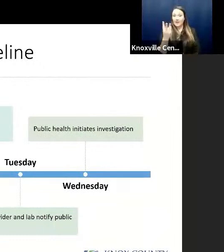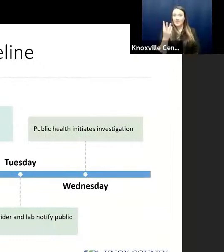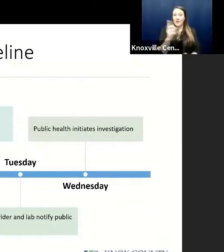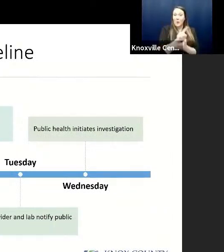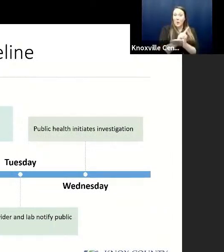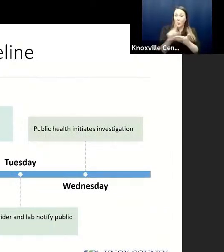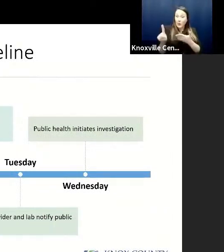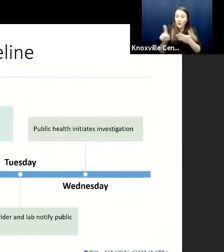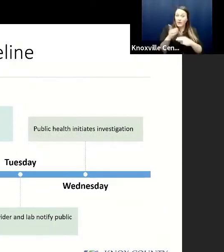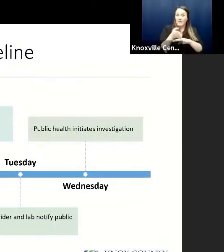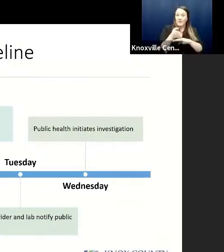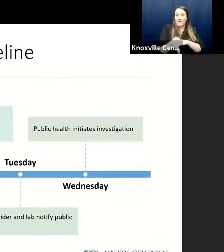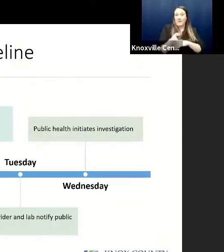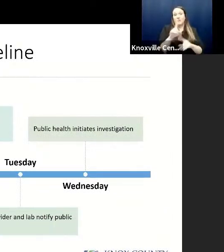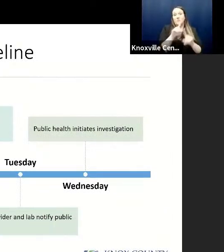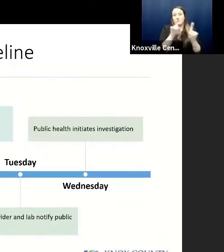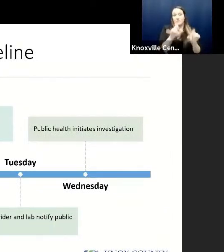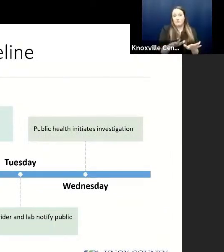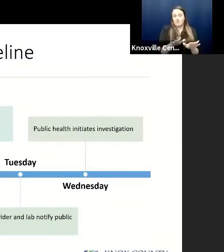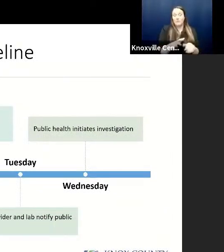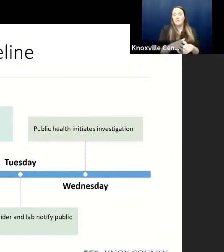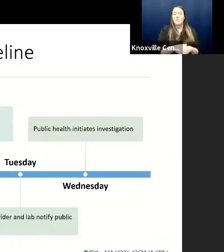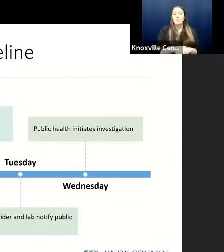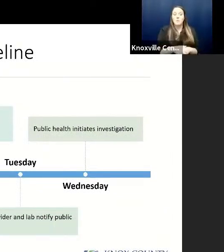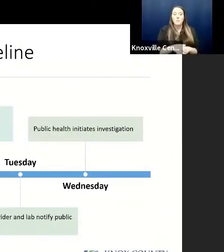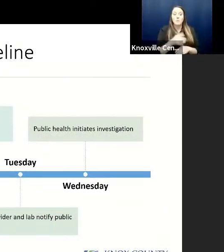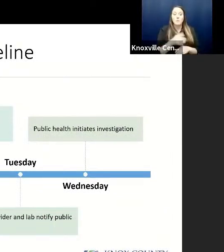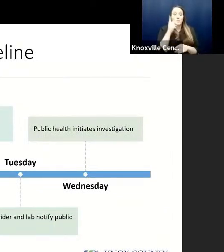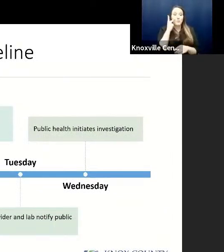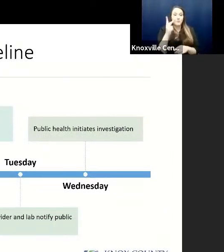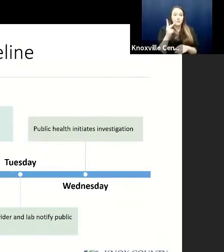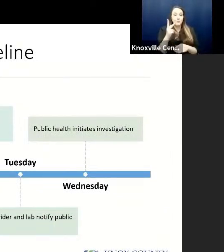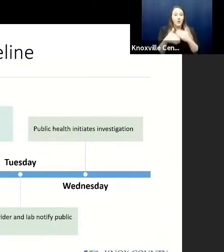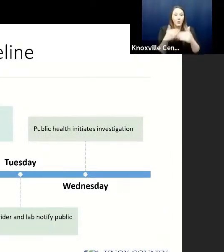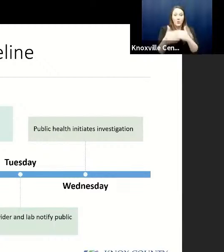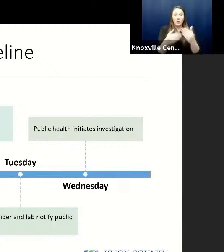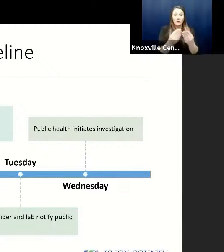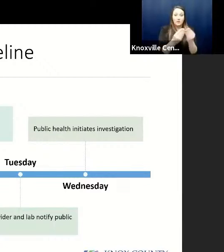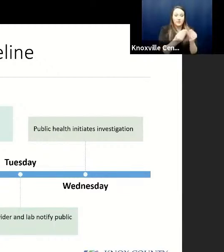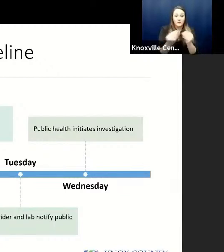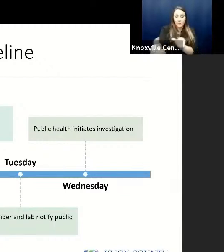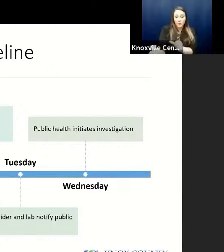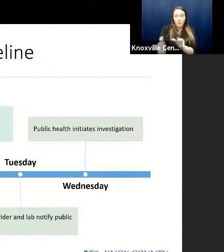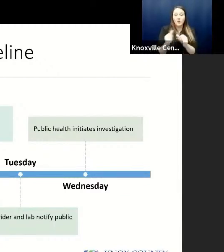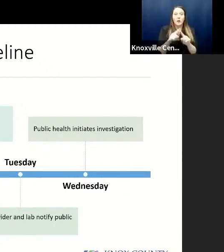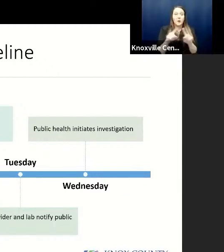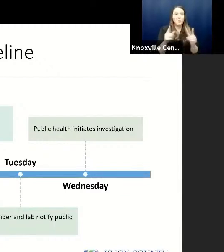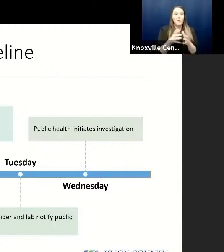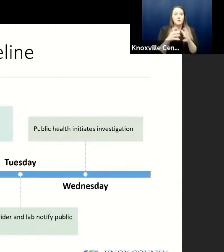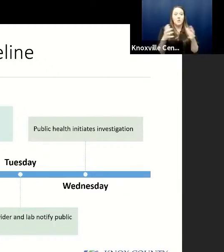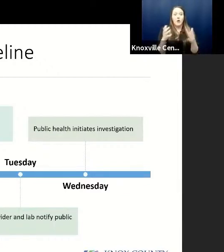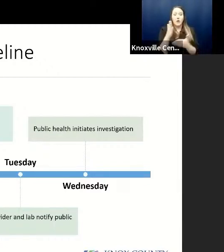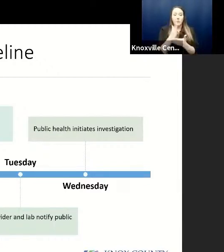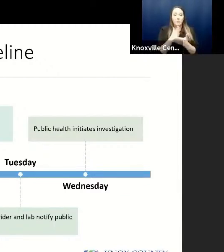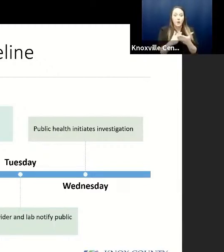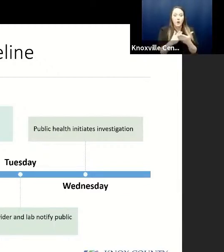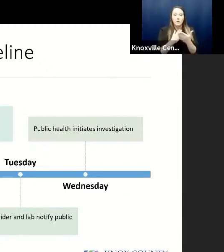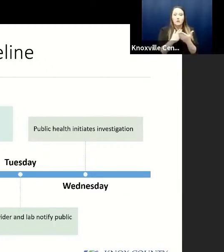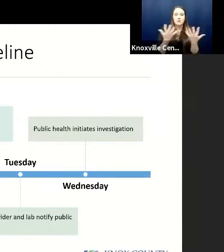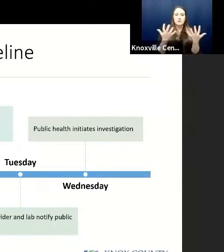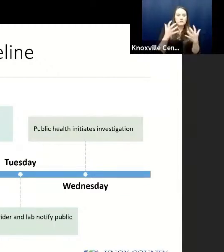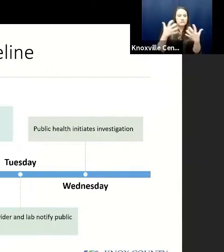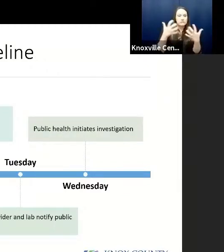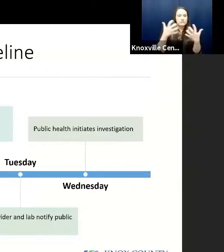tested. As you can see, even when the process runs relatively smoothly, there are many partners involved and it can take